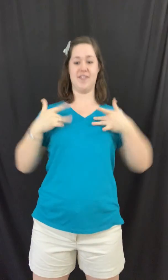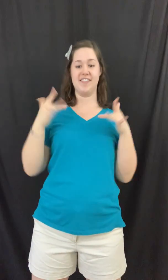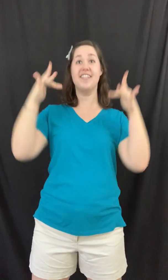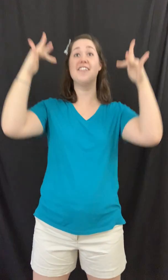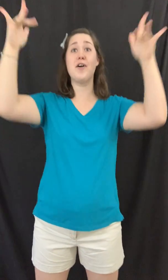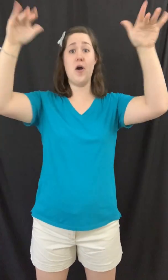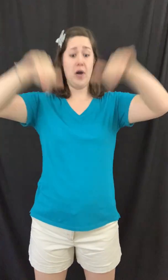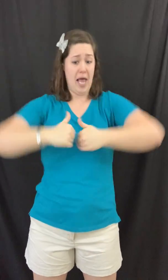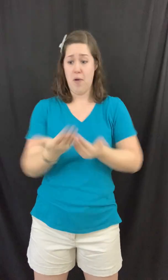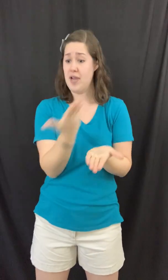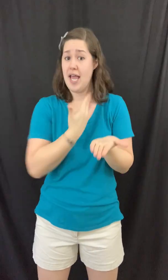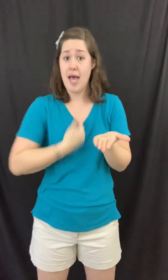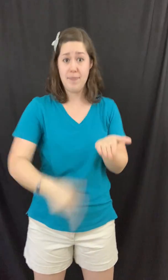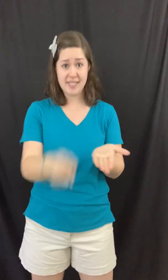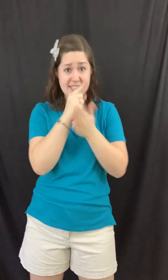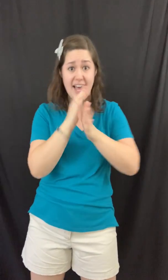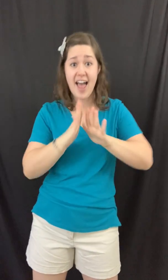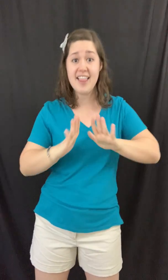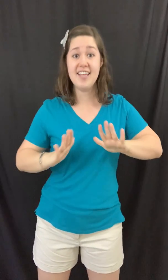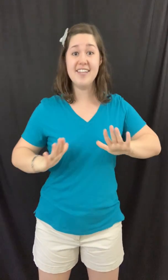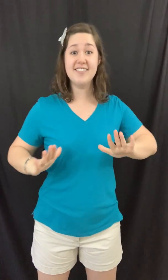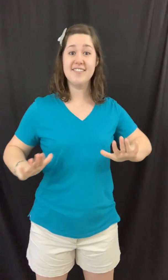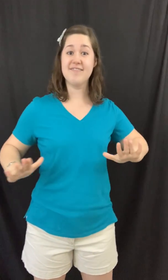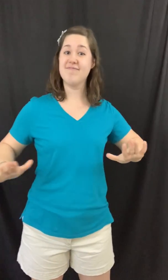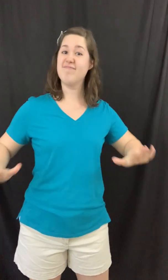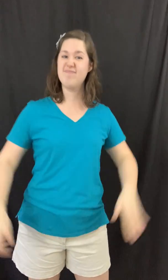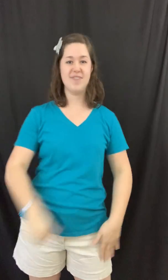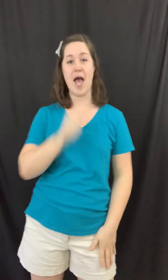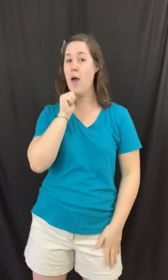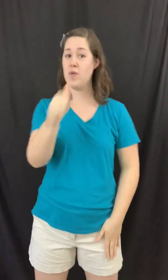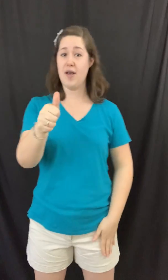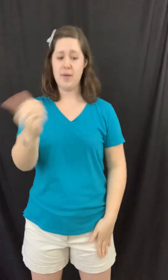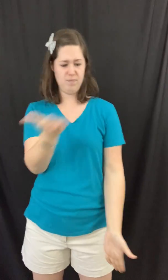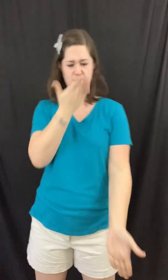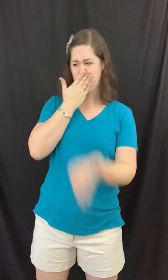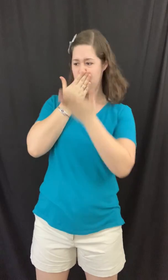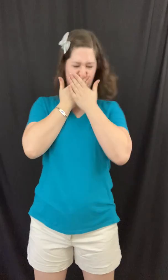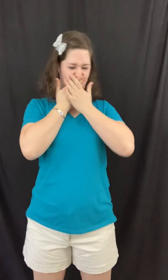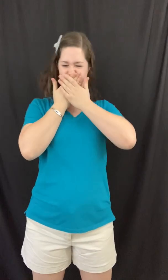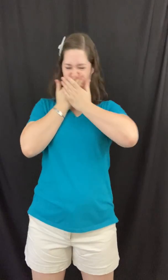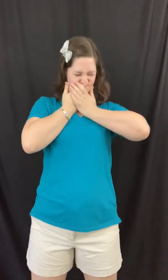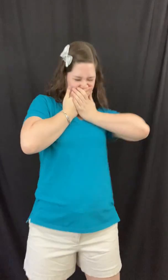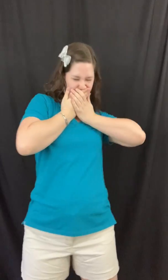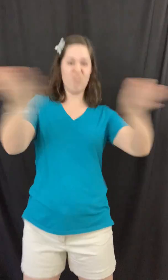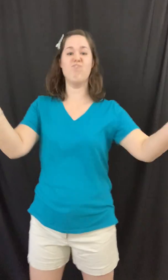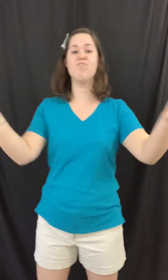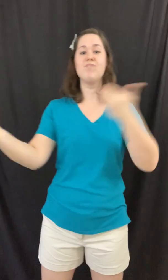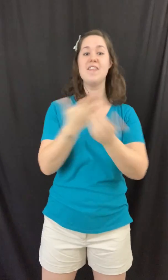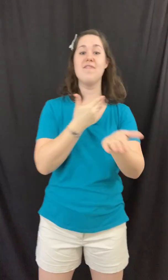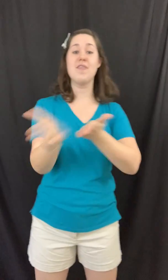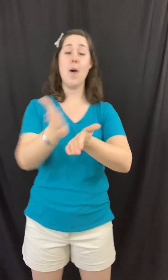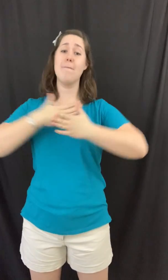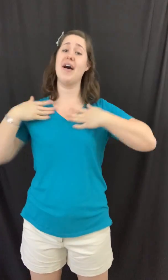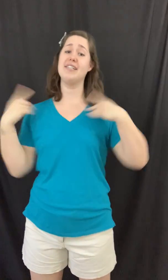pierce the dark How can I be silent I will not be silent Even though I